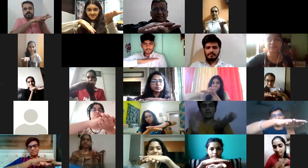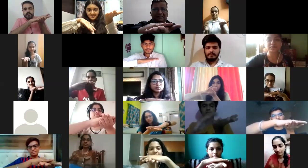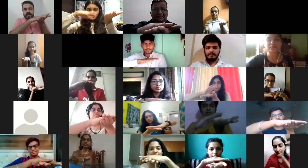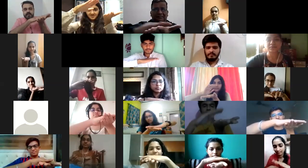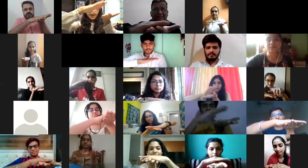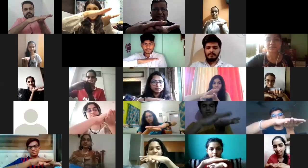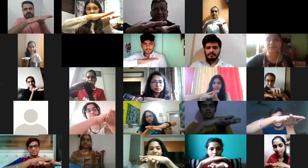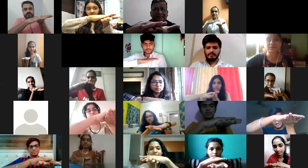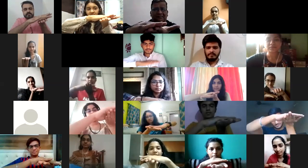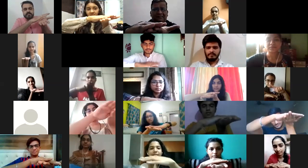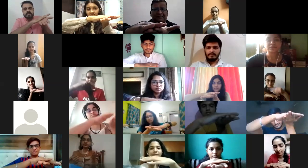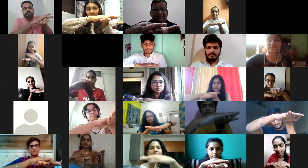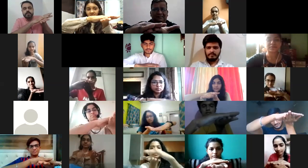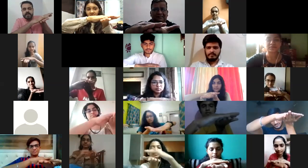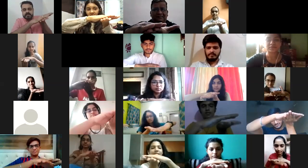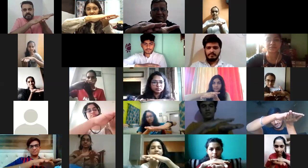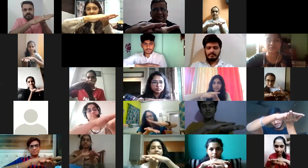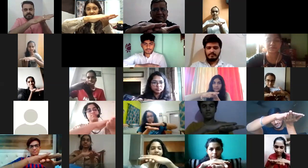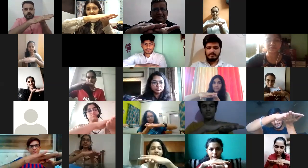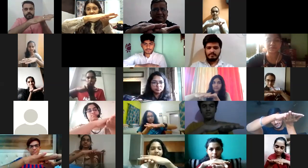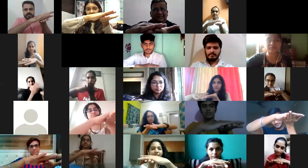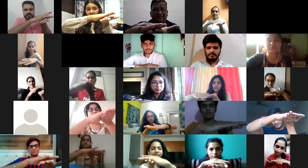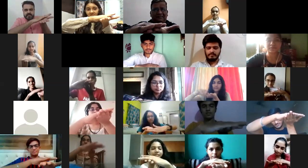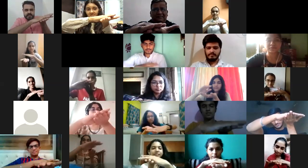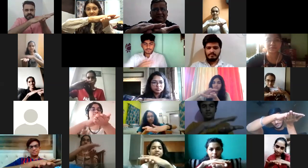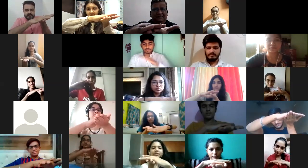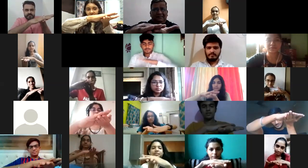And this is the movement as Mr. Gopal says.